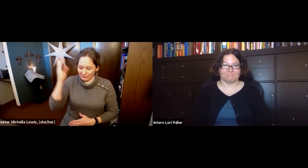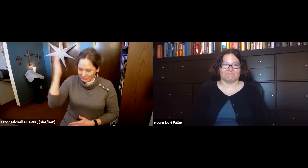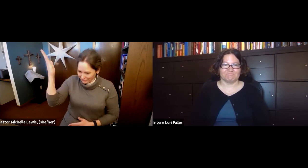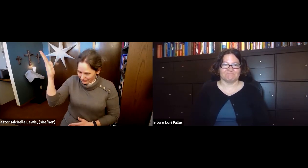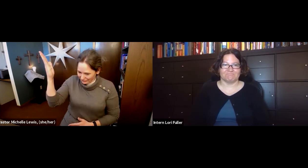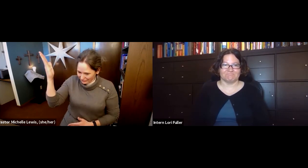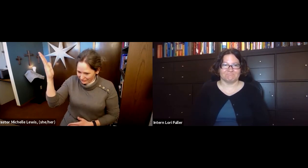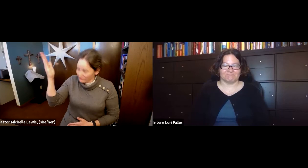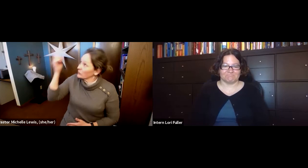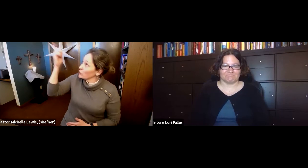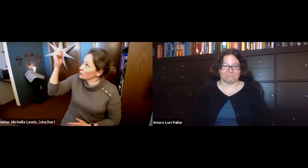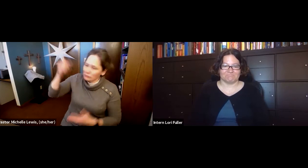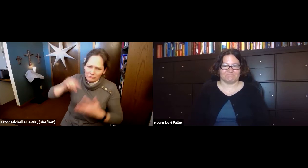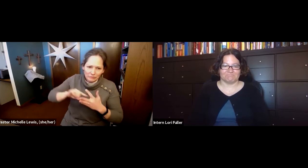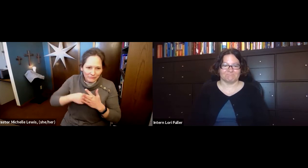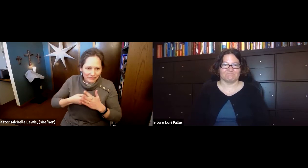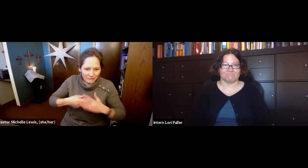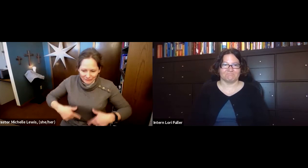One God,